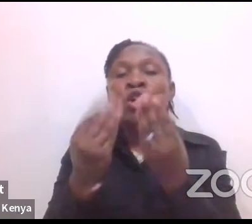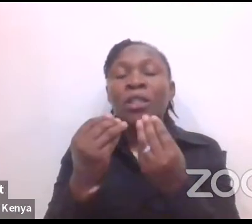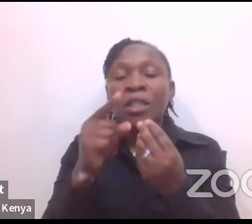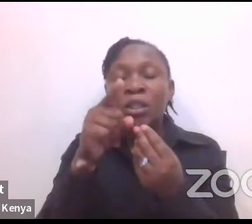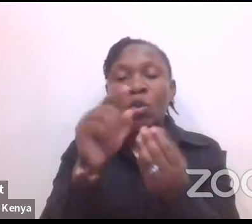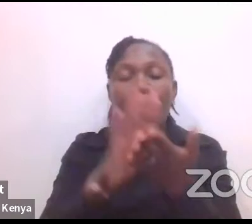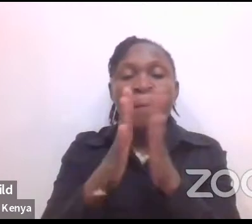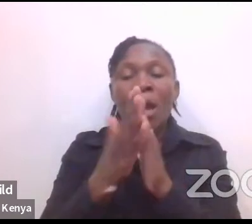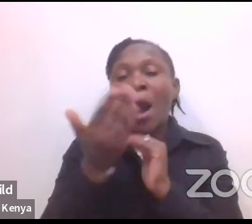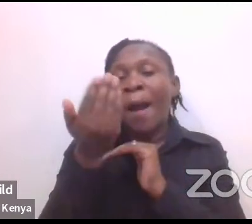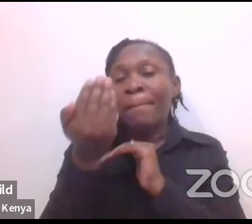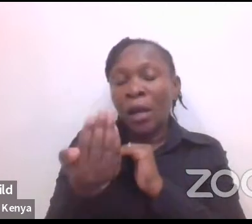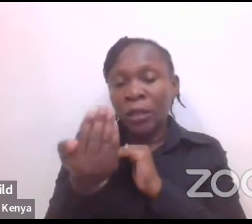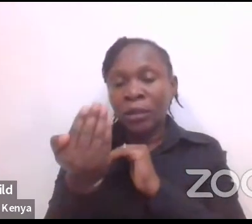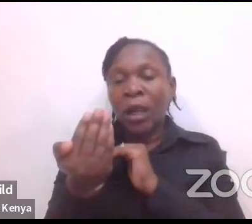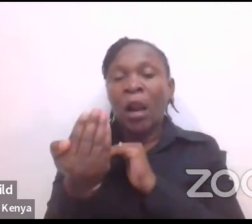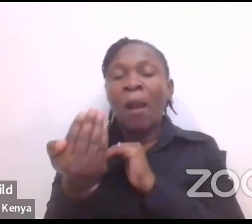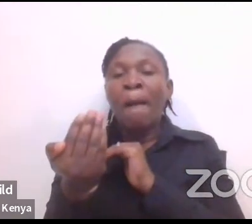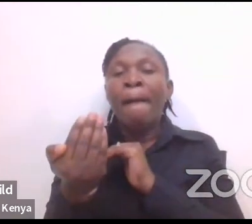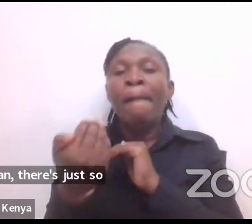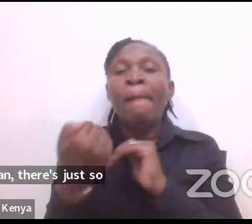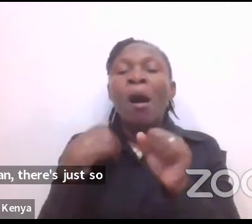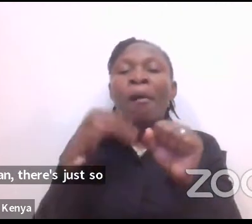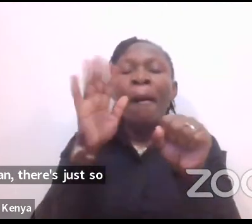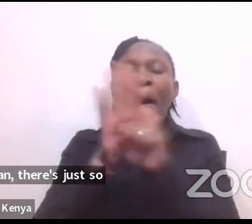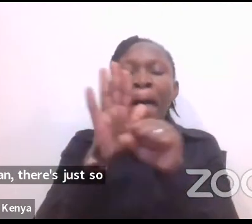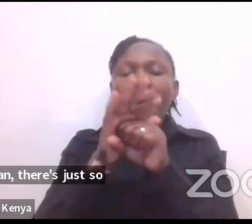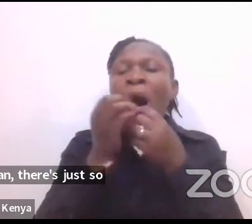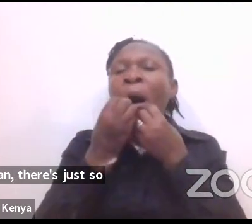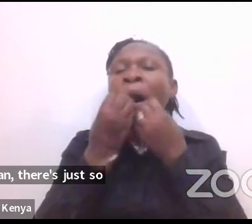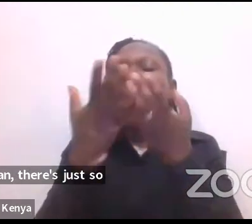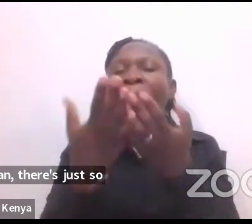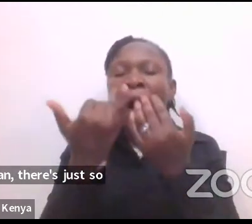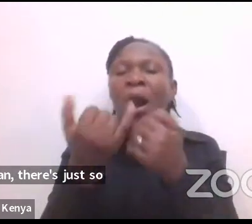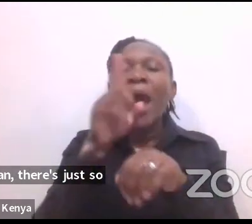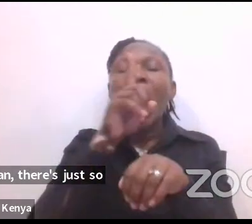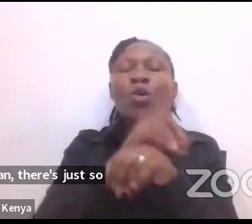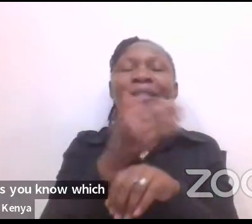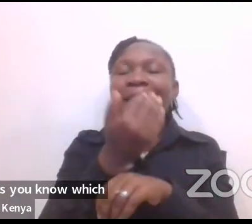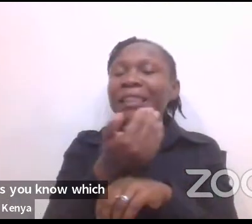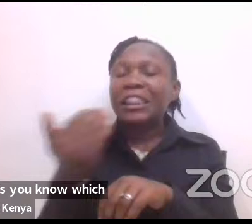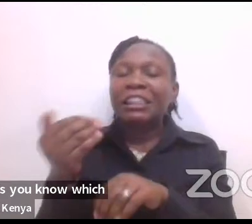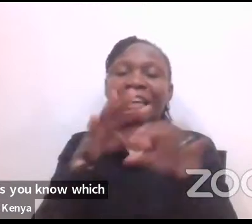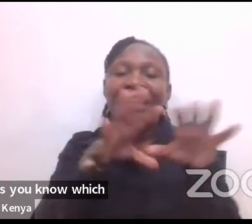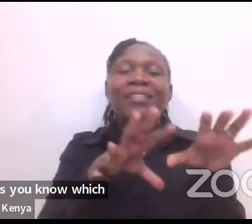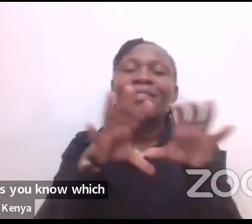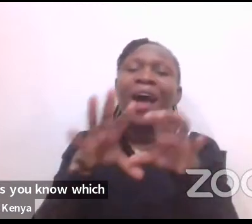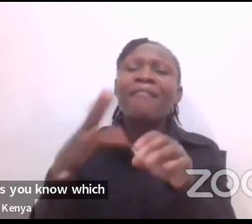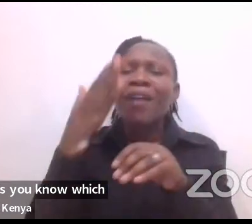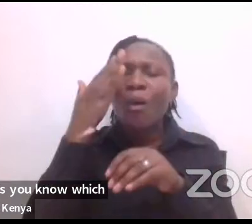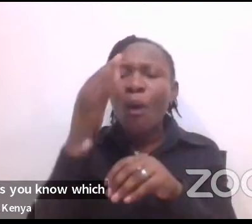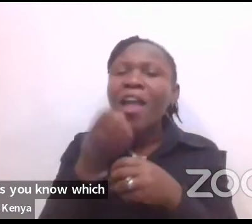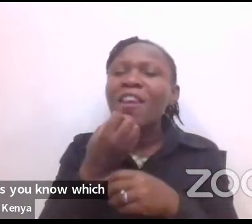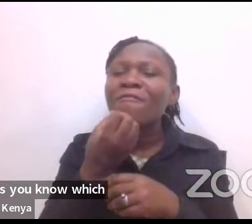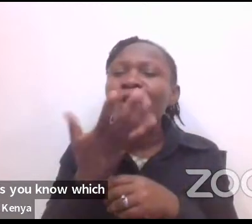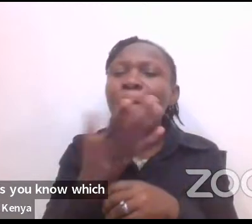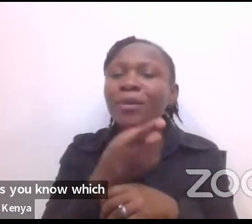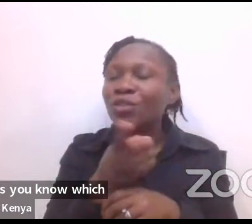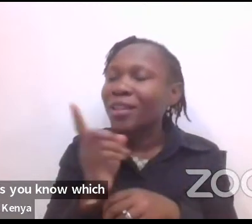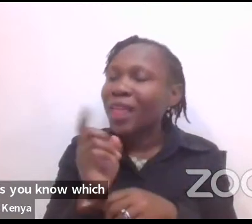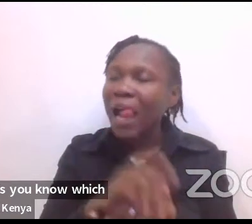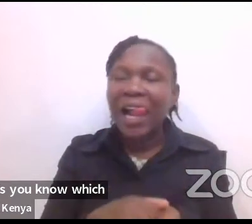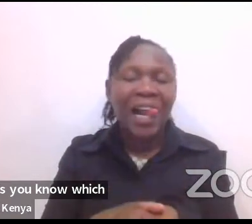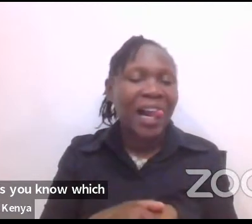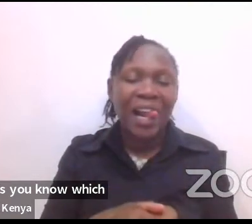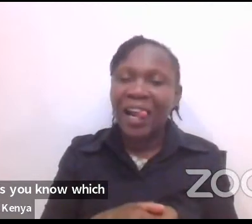so much information out there. It is, it's a good thing, but then it can also be, very